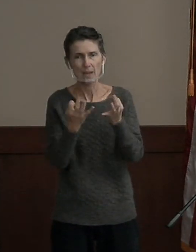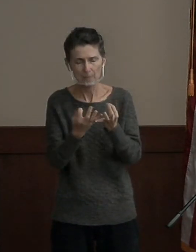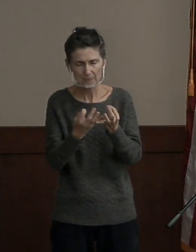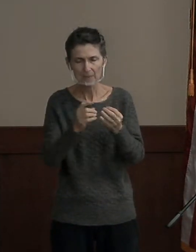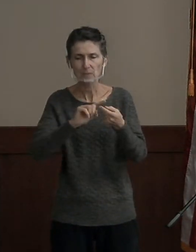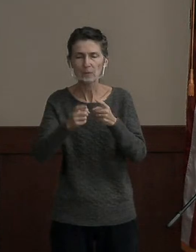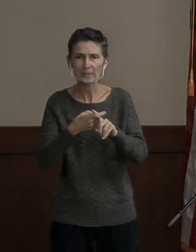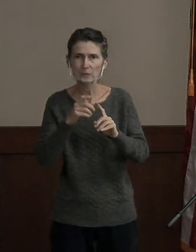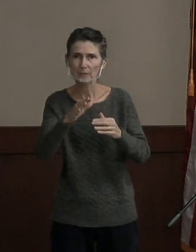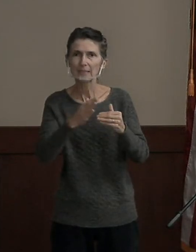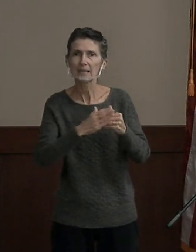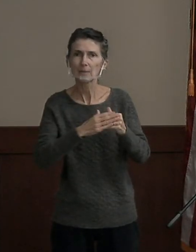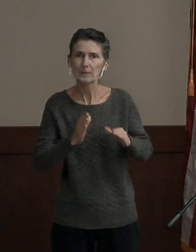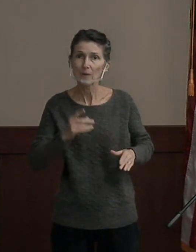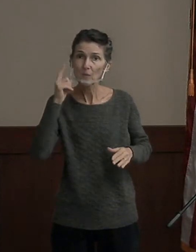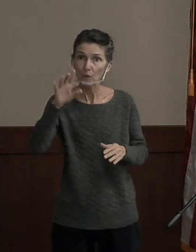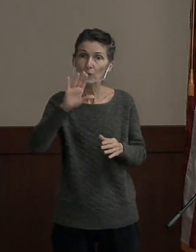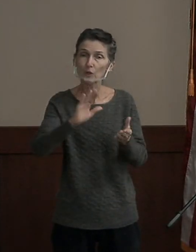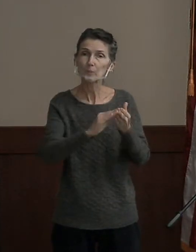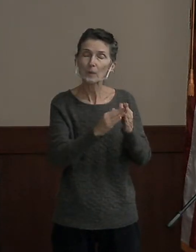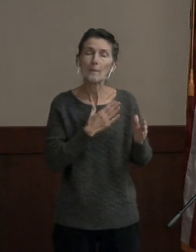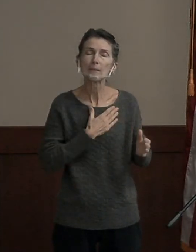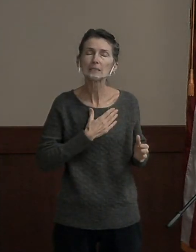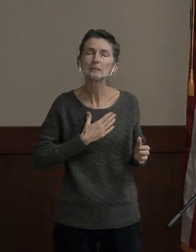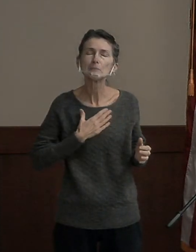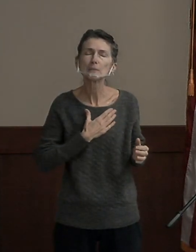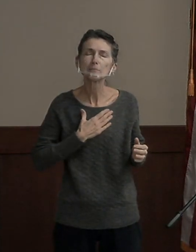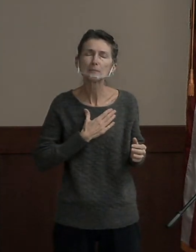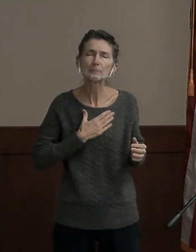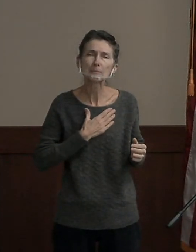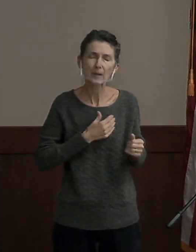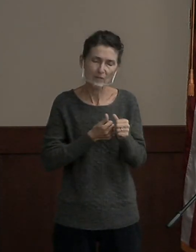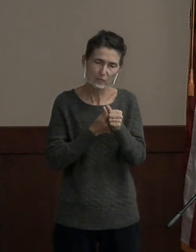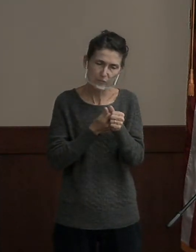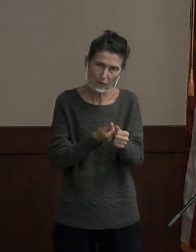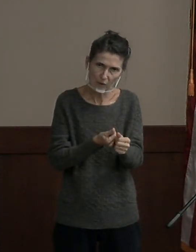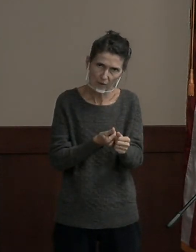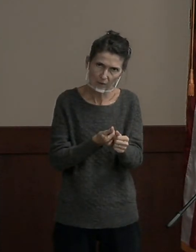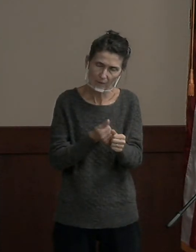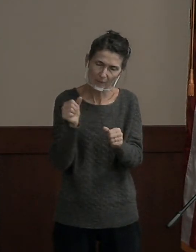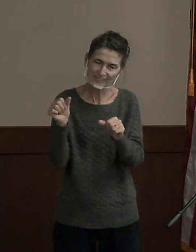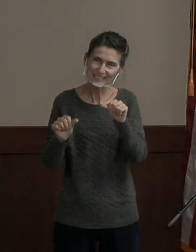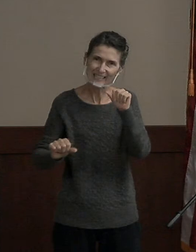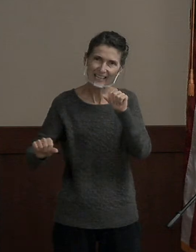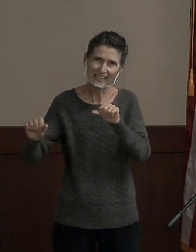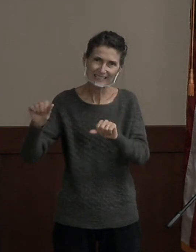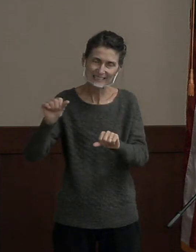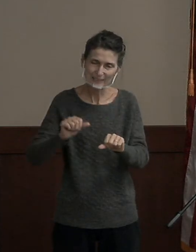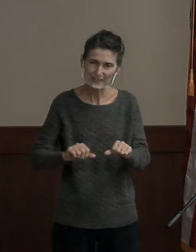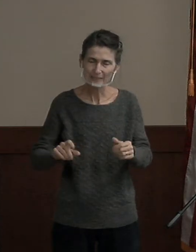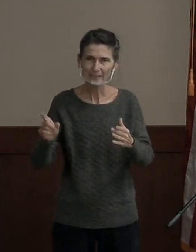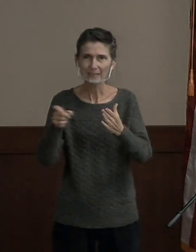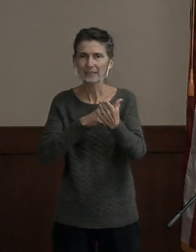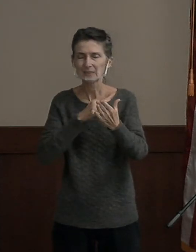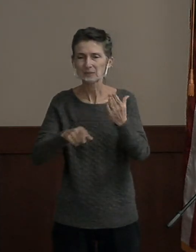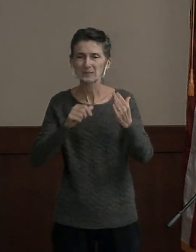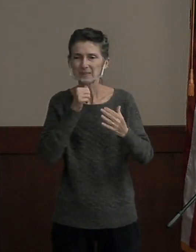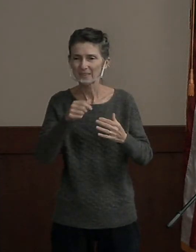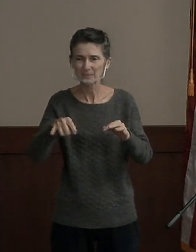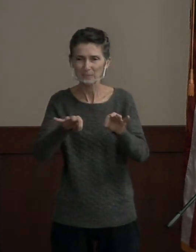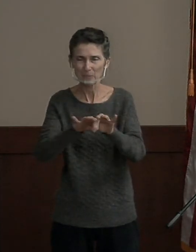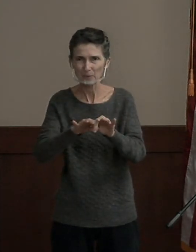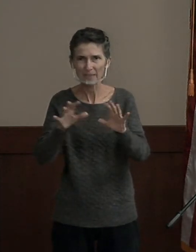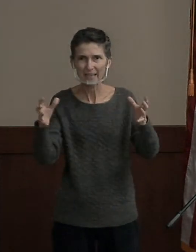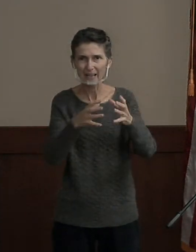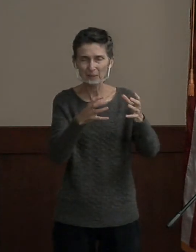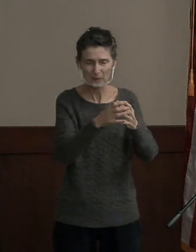your neighbors, for your community. Please, please, please follow the science. Cancel non-essential gatherings, wear a